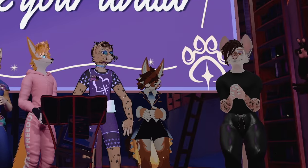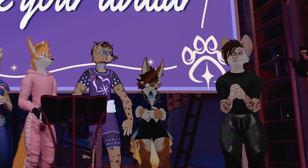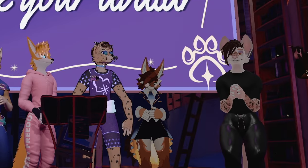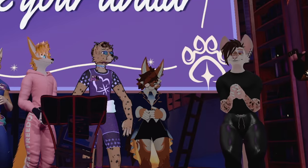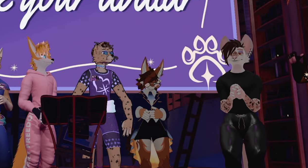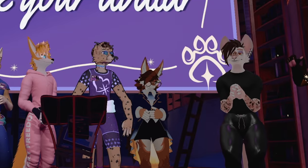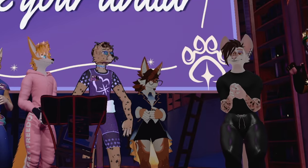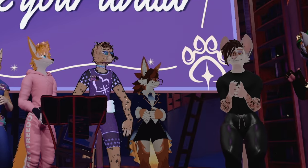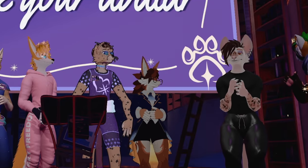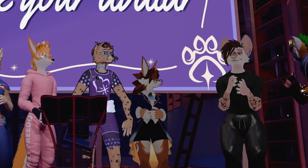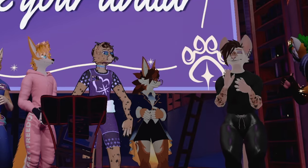Blazeria,